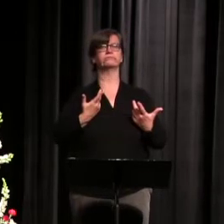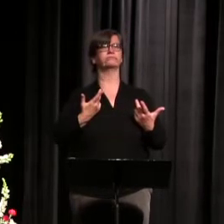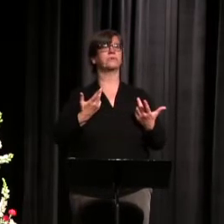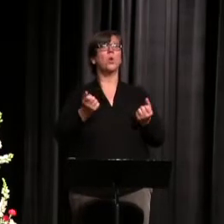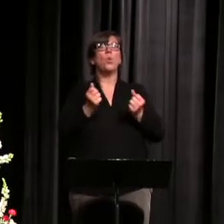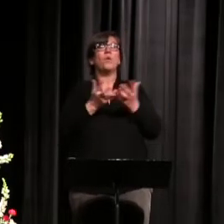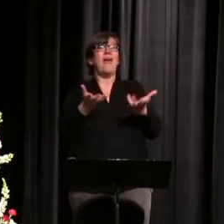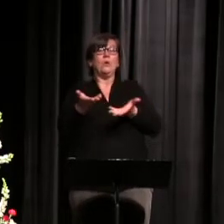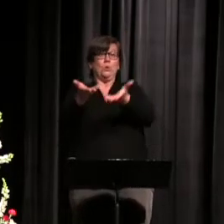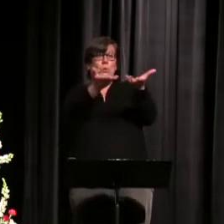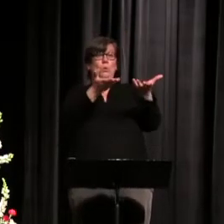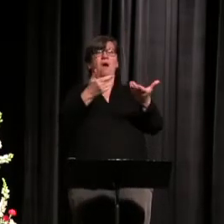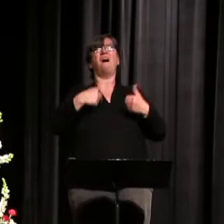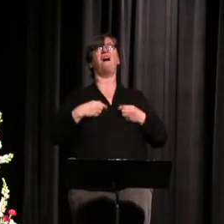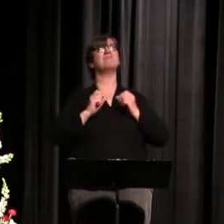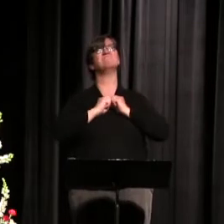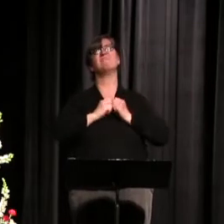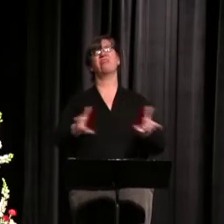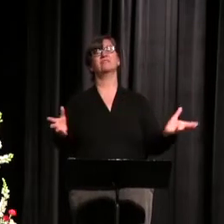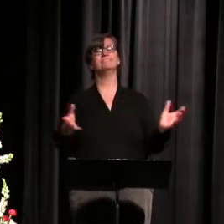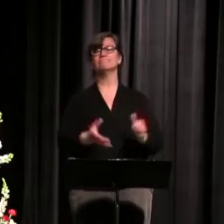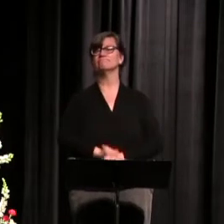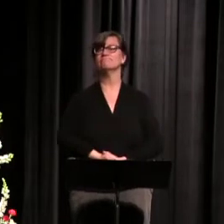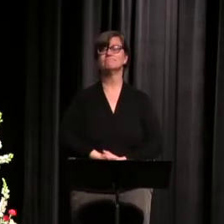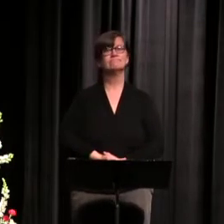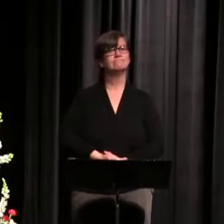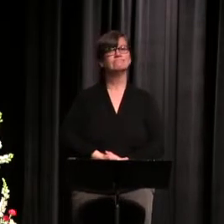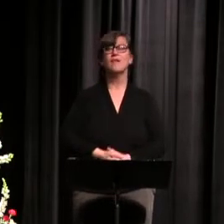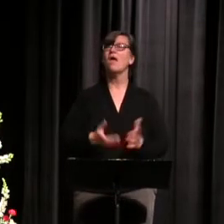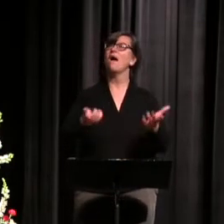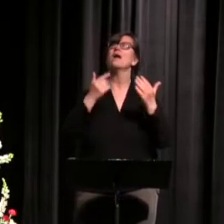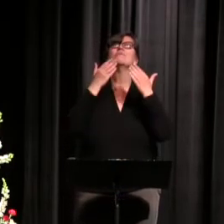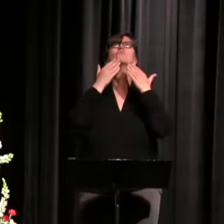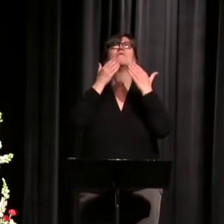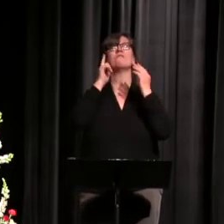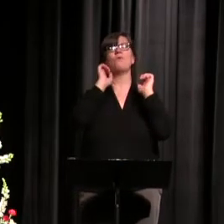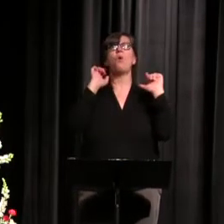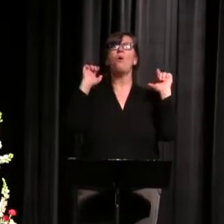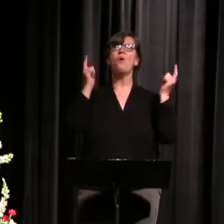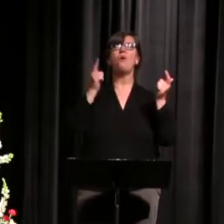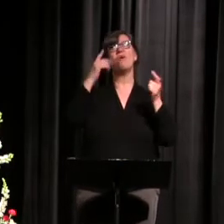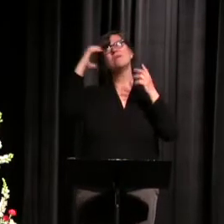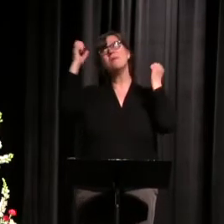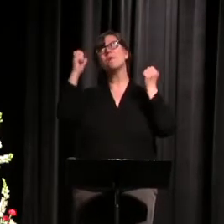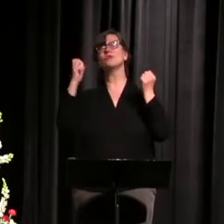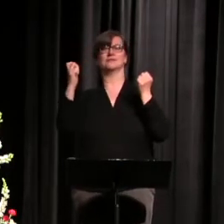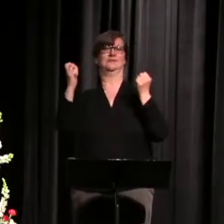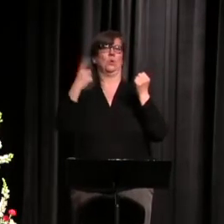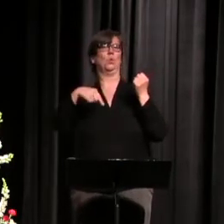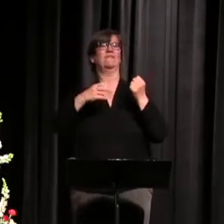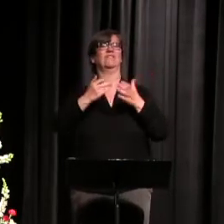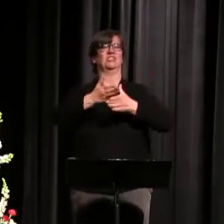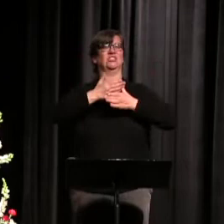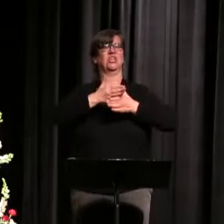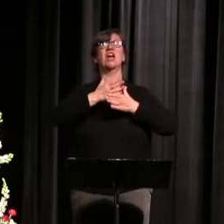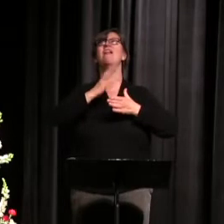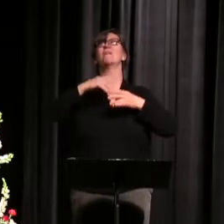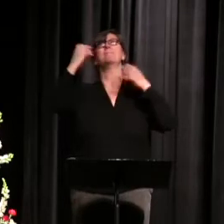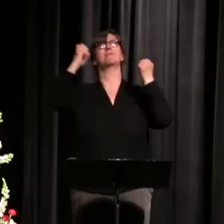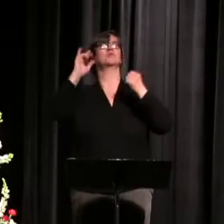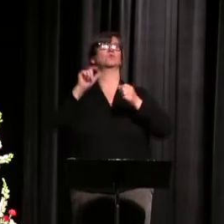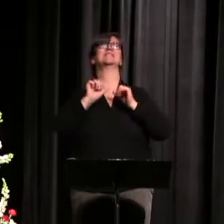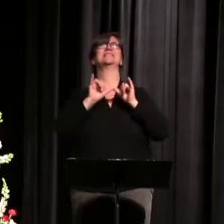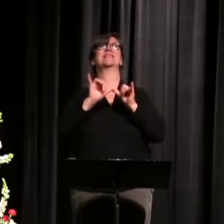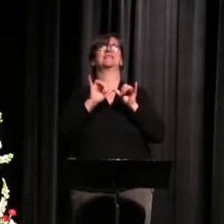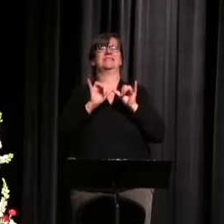you. I am so grateful for all the memories we've shared, and they'll stay with me forever. You have